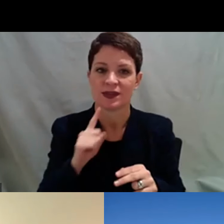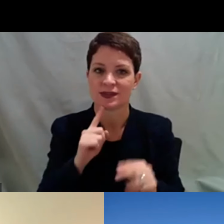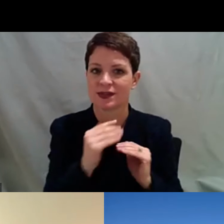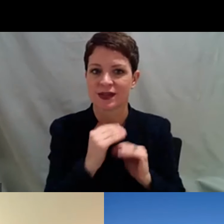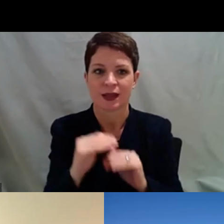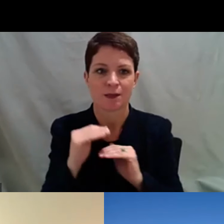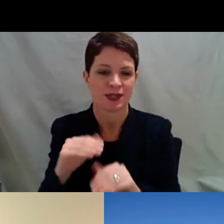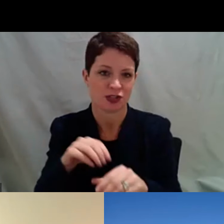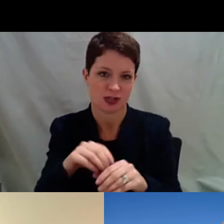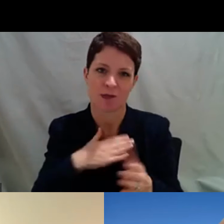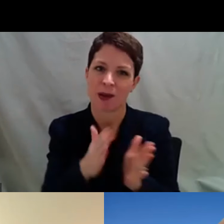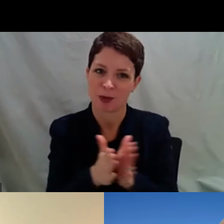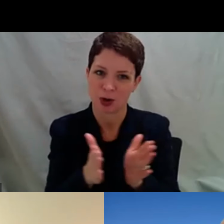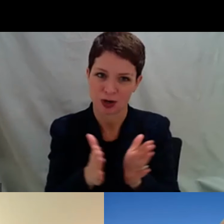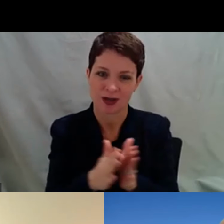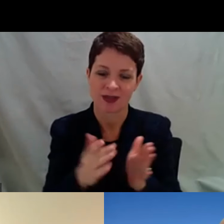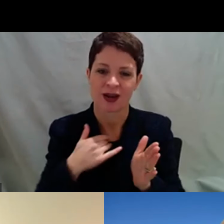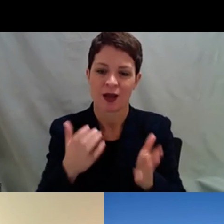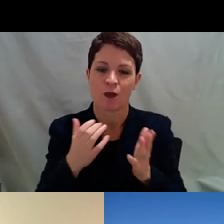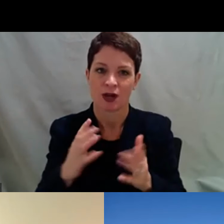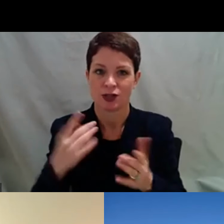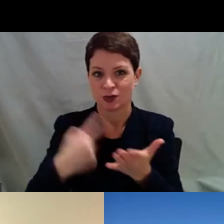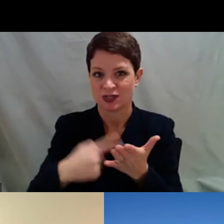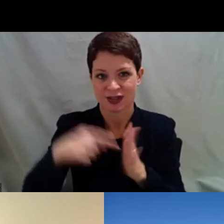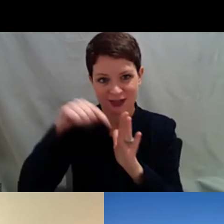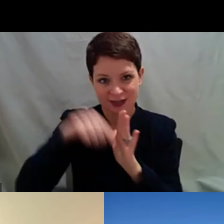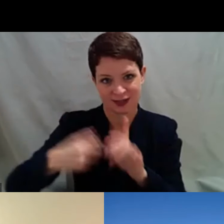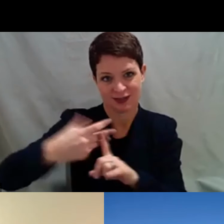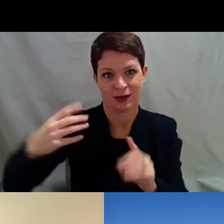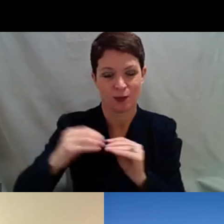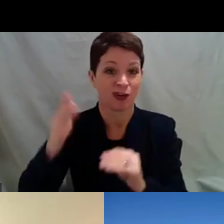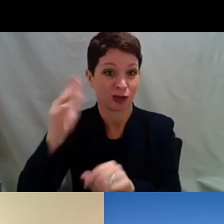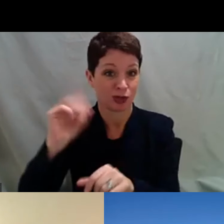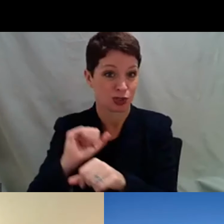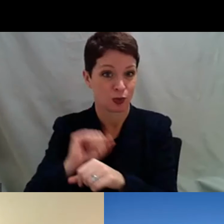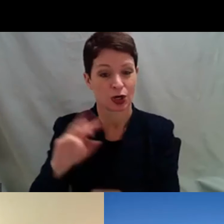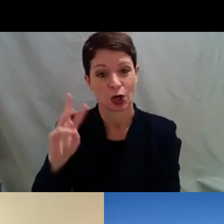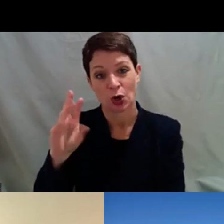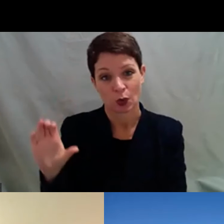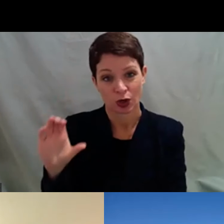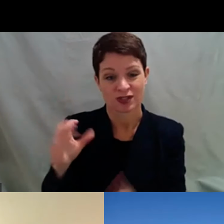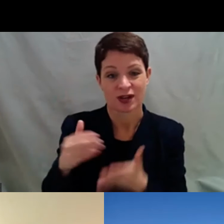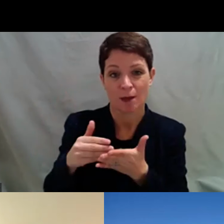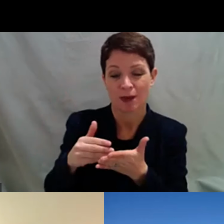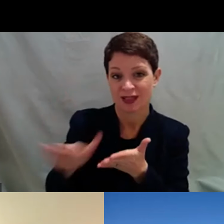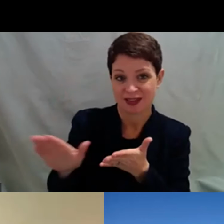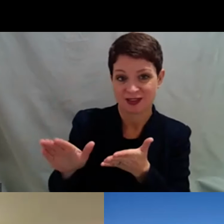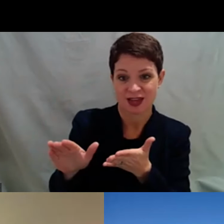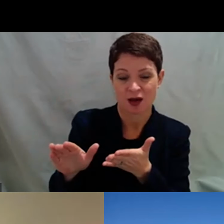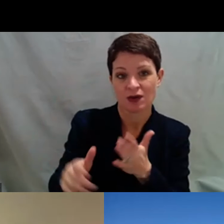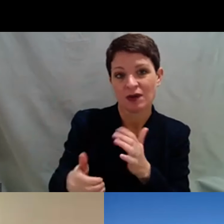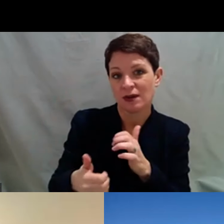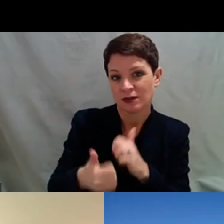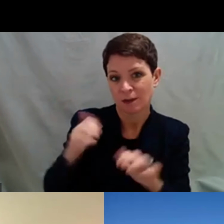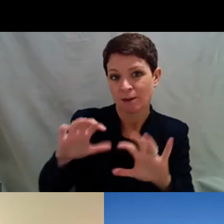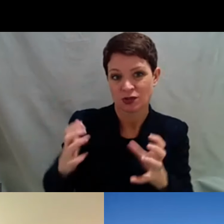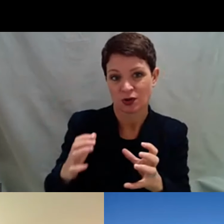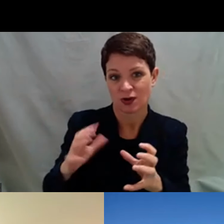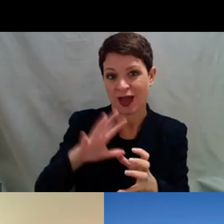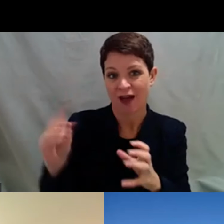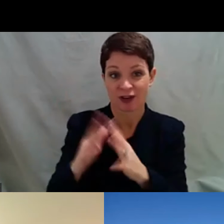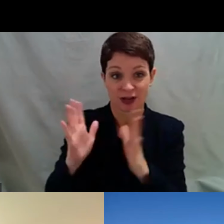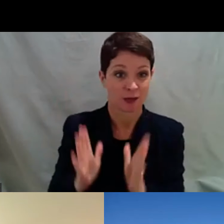in my book that I would like to deal with in future work. Workers' comp leaves out the vast majority of African